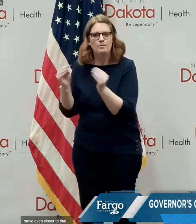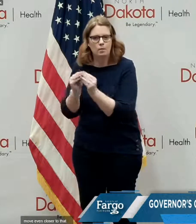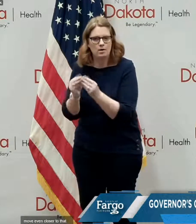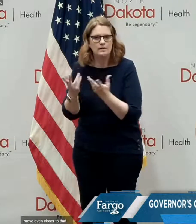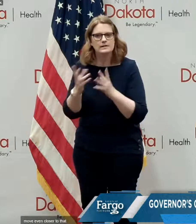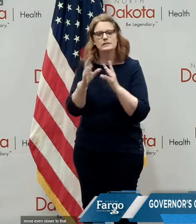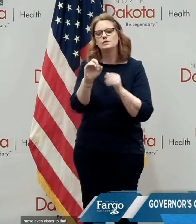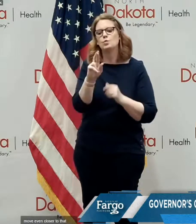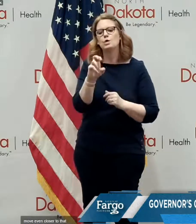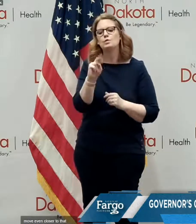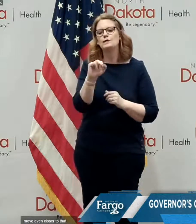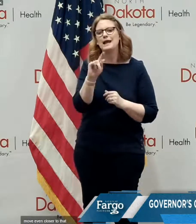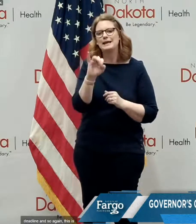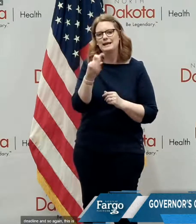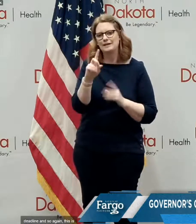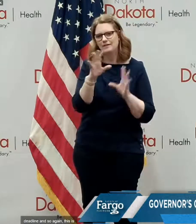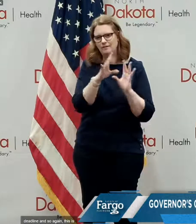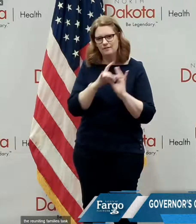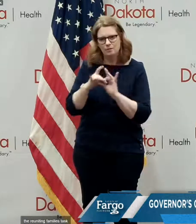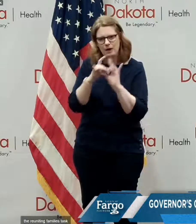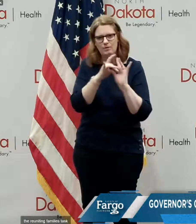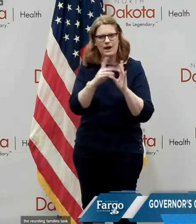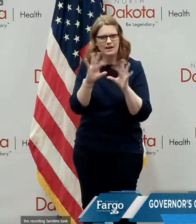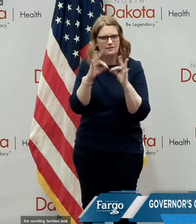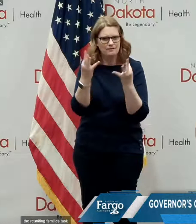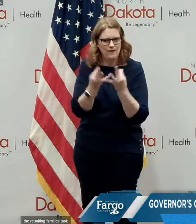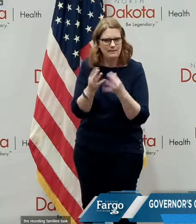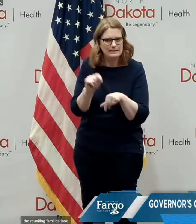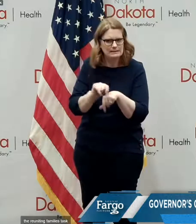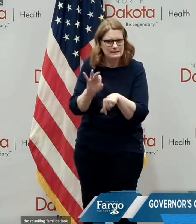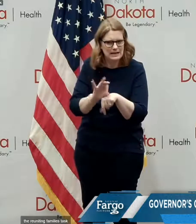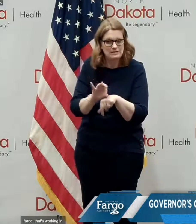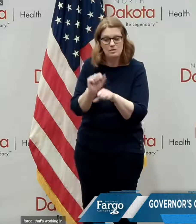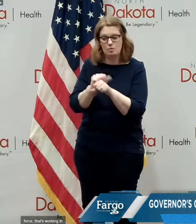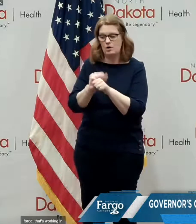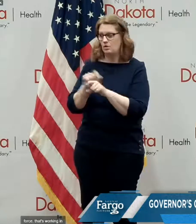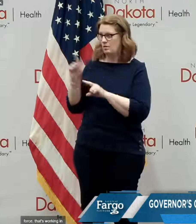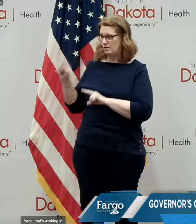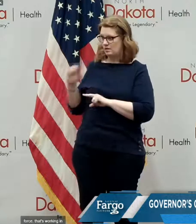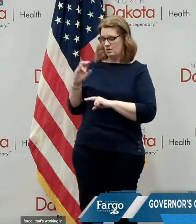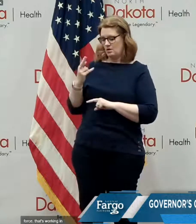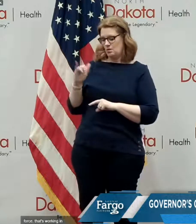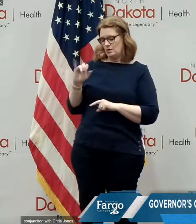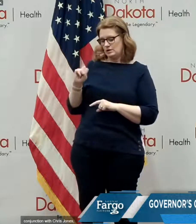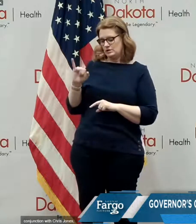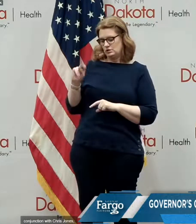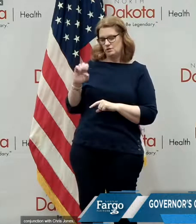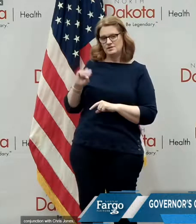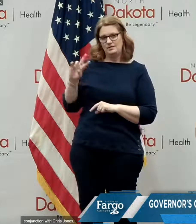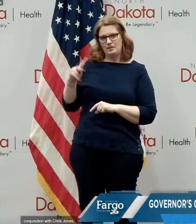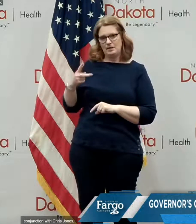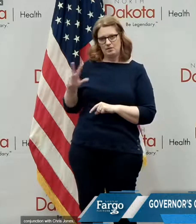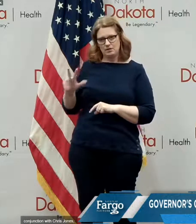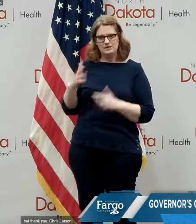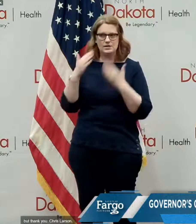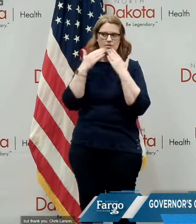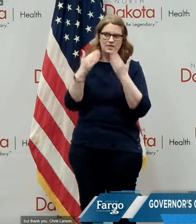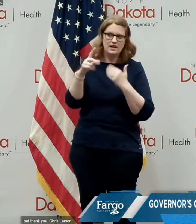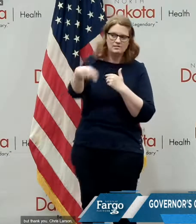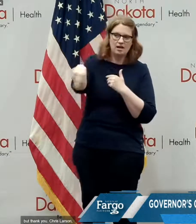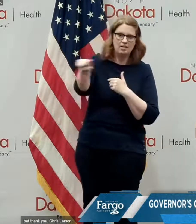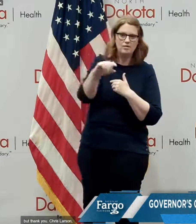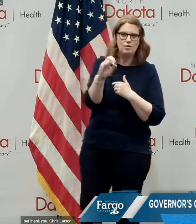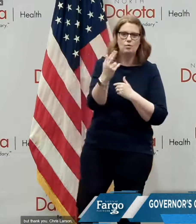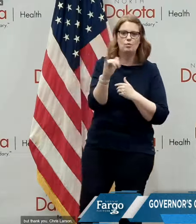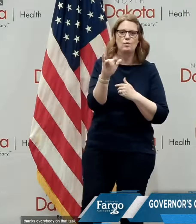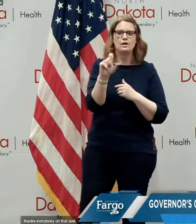Reuniting Families Task Force that's working in conjunction with Chris Jones. But thank you, Chris Larson. Thanks to everybody on that task force. Thanks